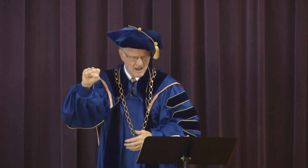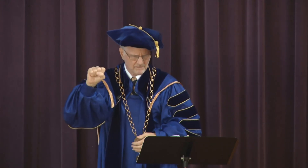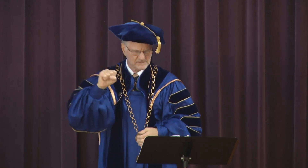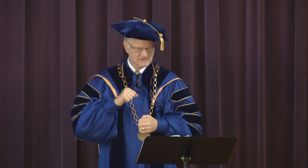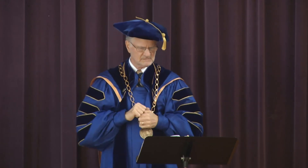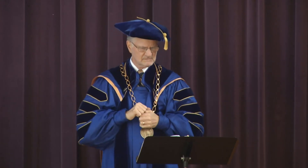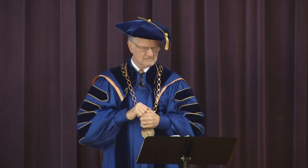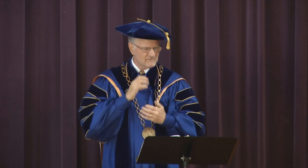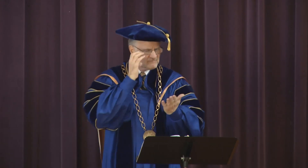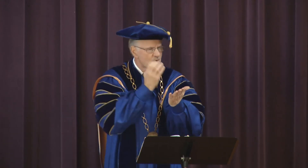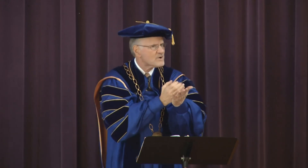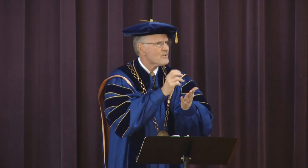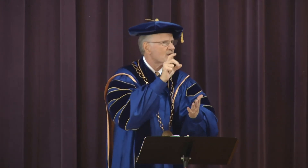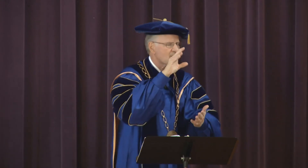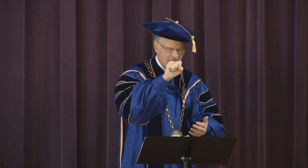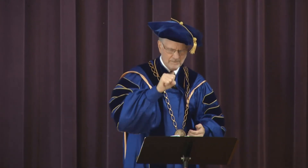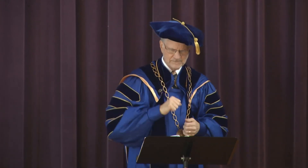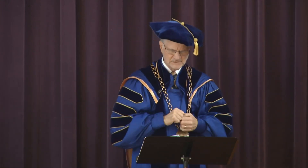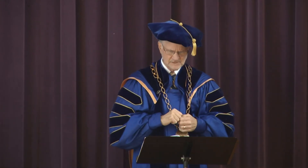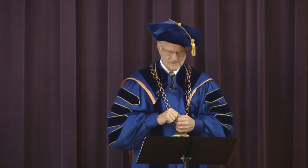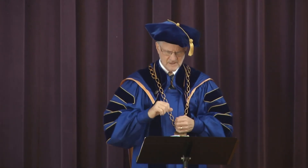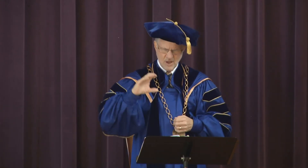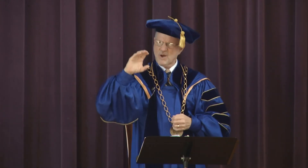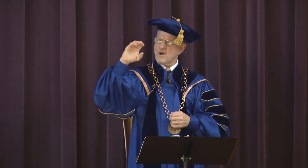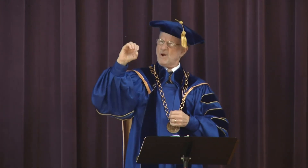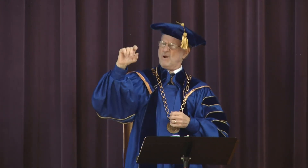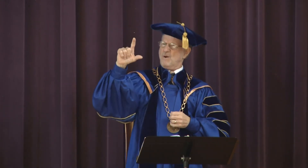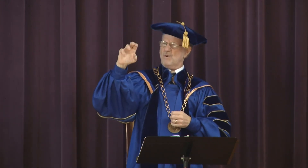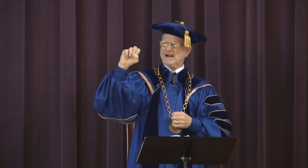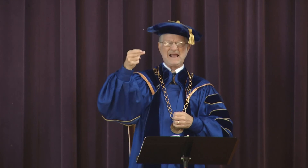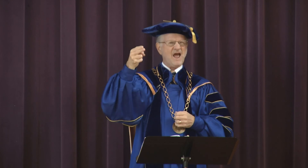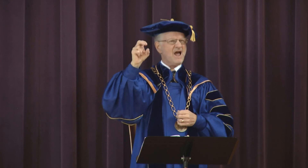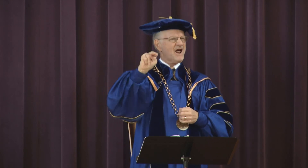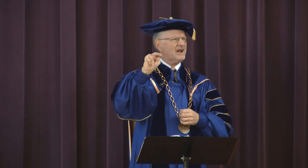movie clubs, literary society, photography clubs.